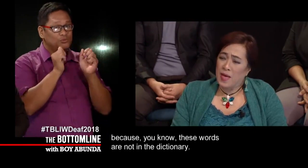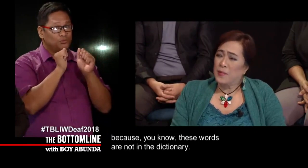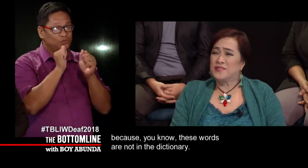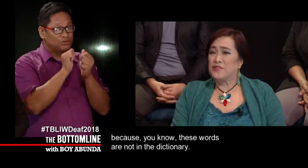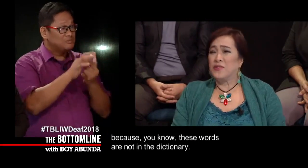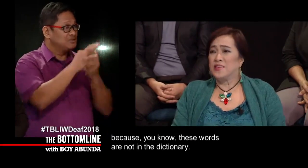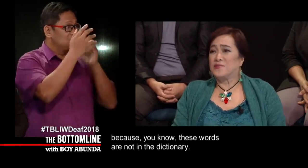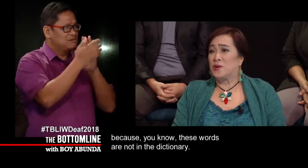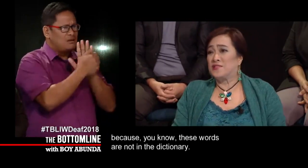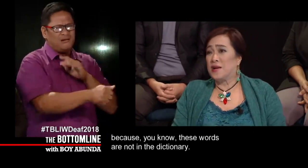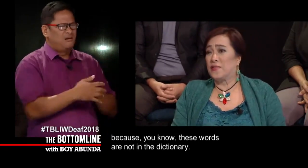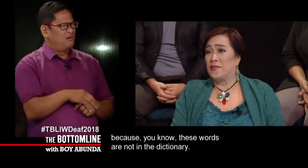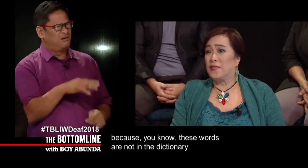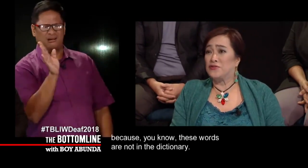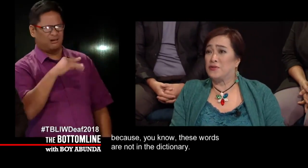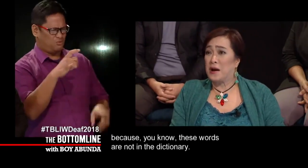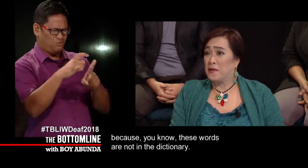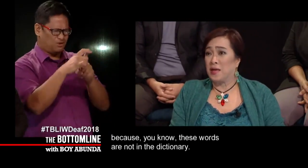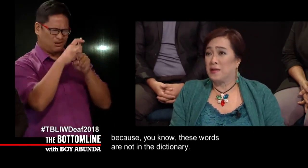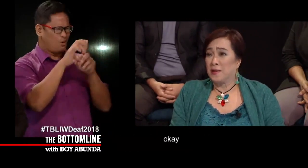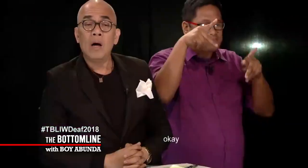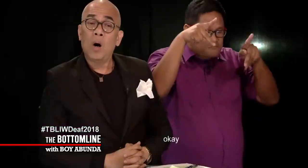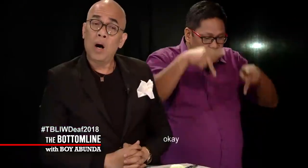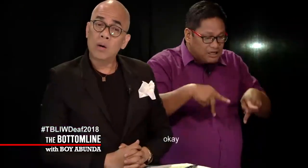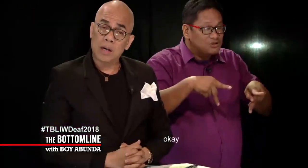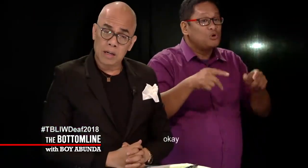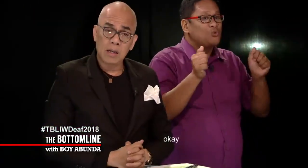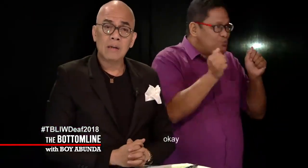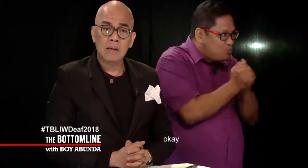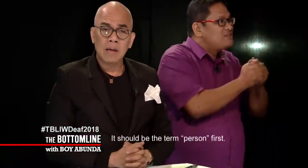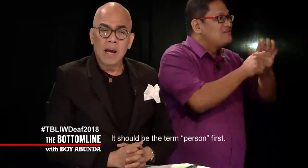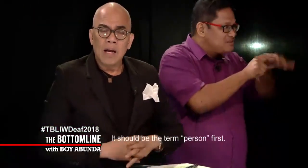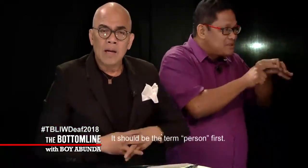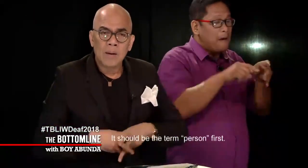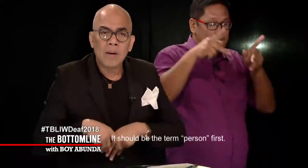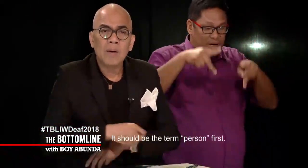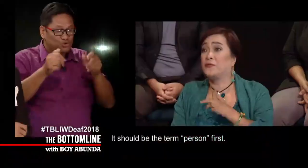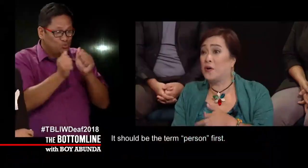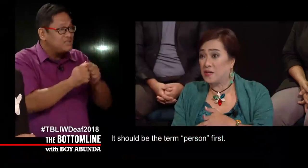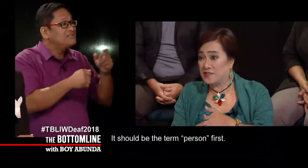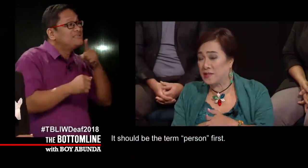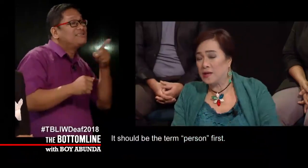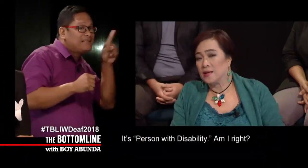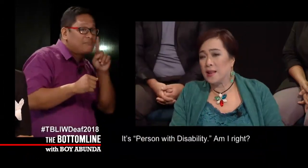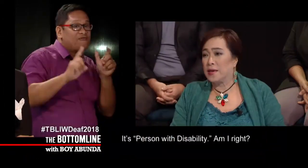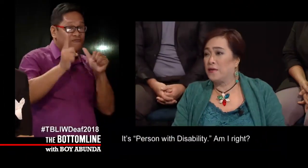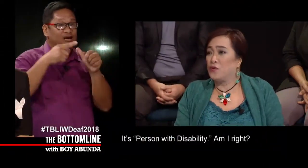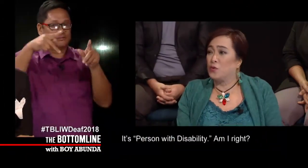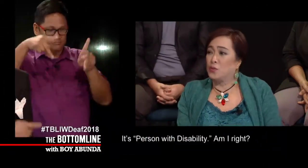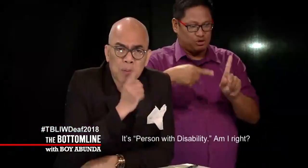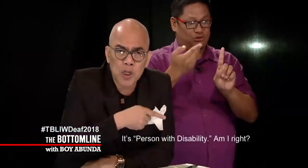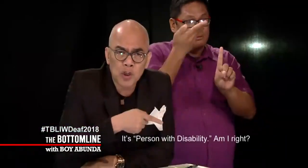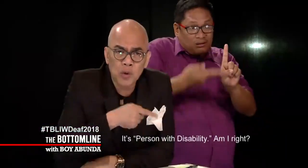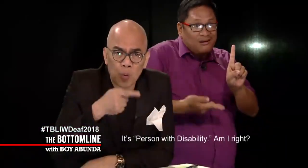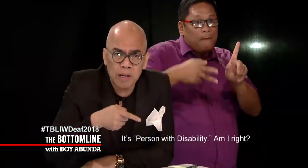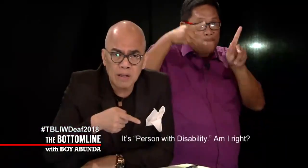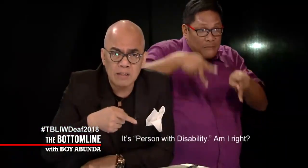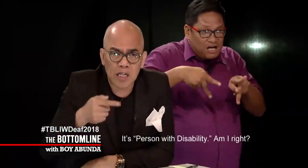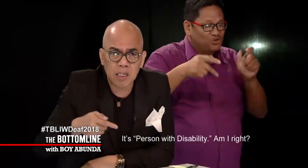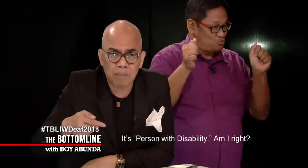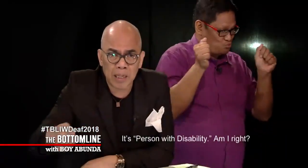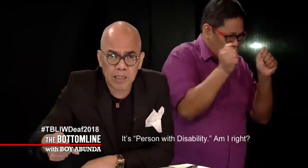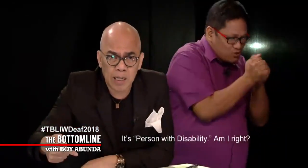talented, because these words are not in the dictionary. Okay. It should be person first. Like if you... It's person